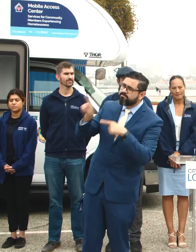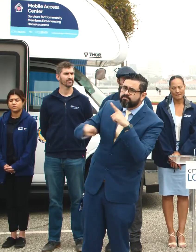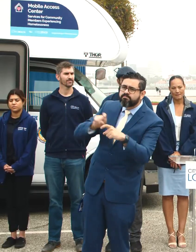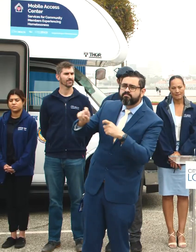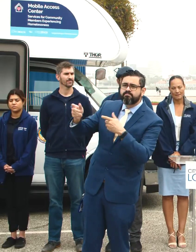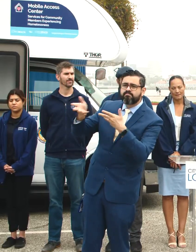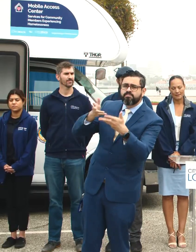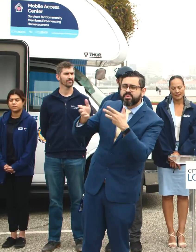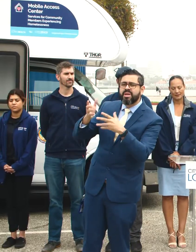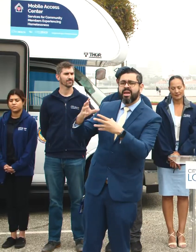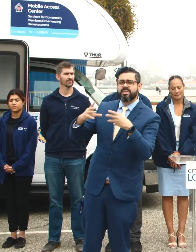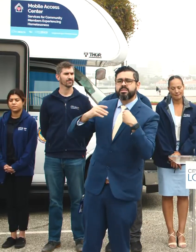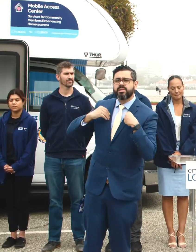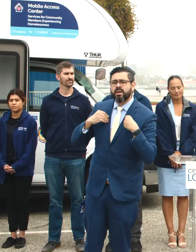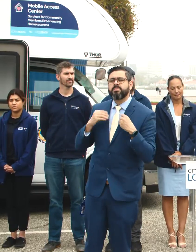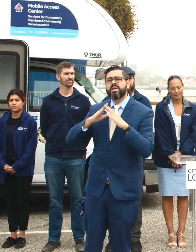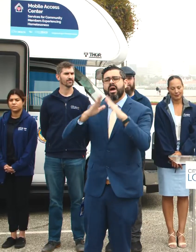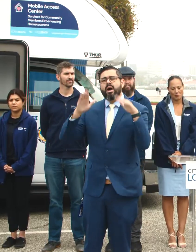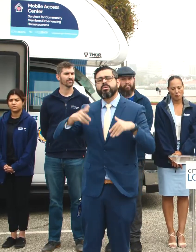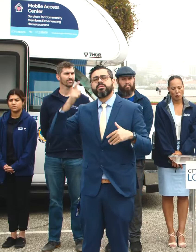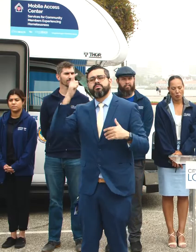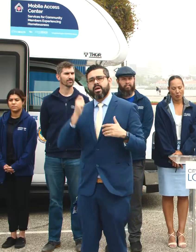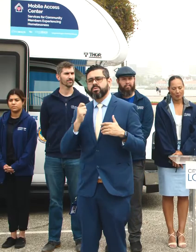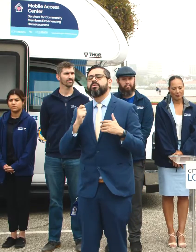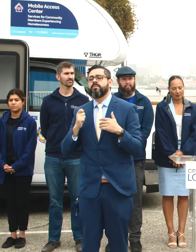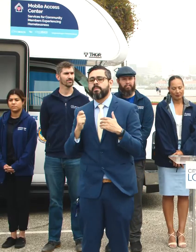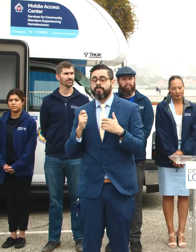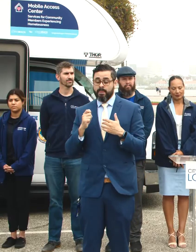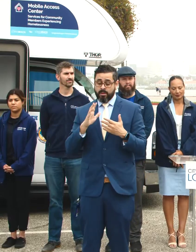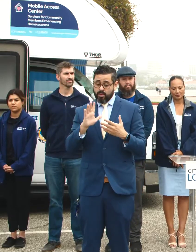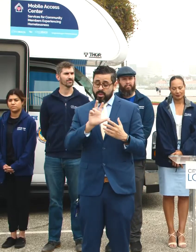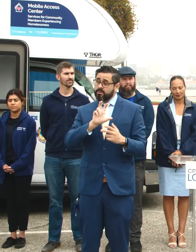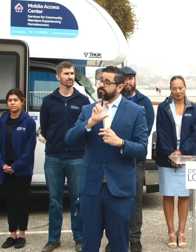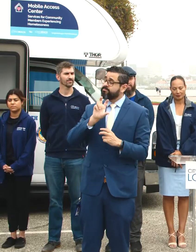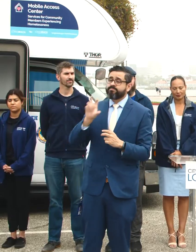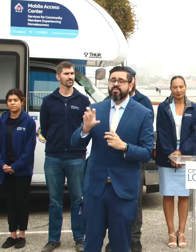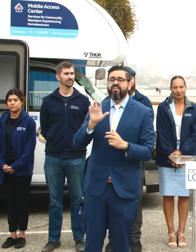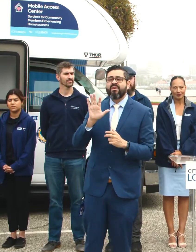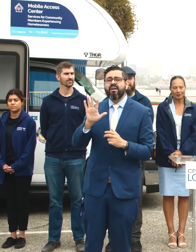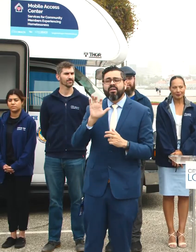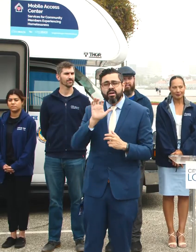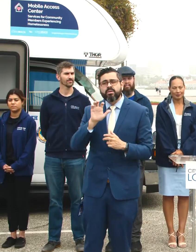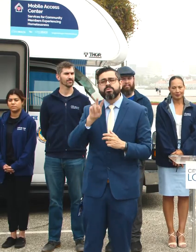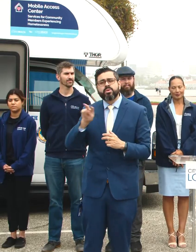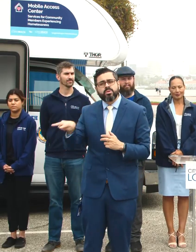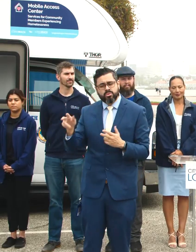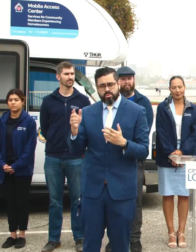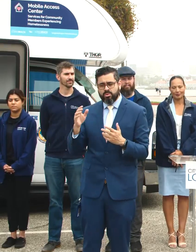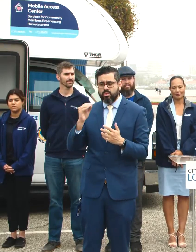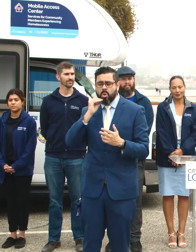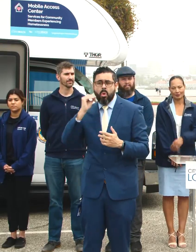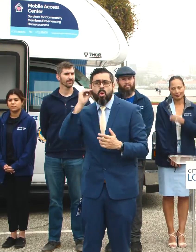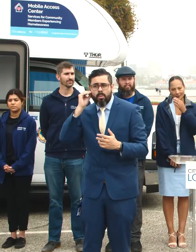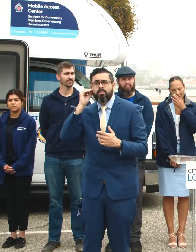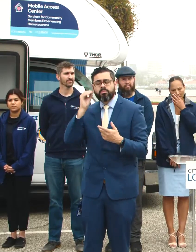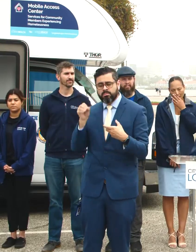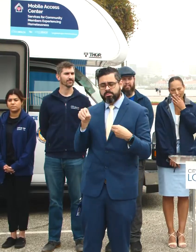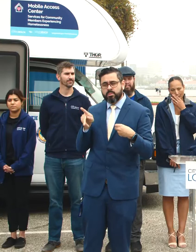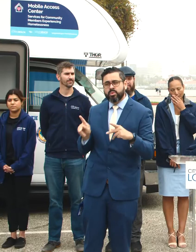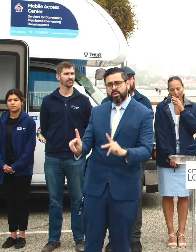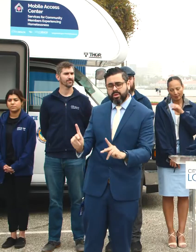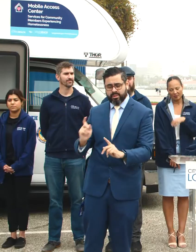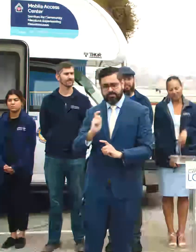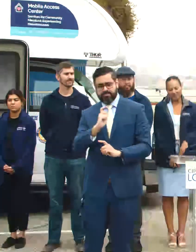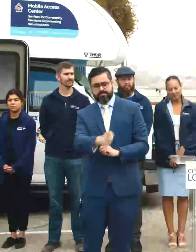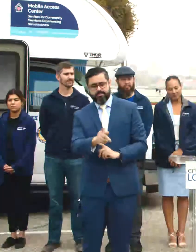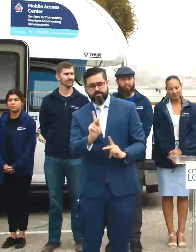choice vouchers. The Housing Authority was allocated 582 emergency housing vouchers to provide opportunities to be housed